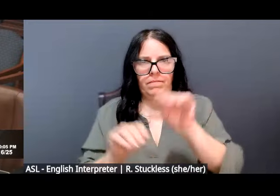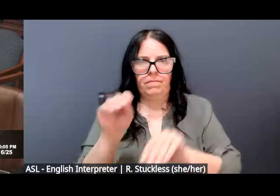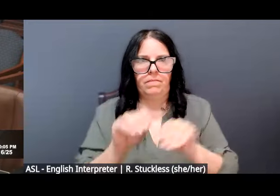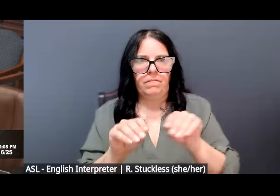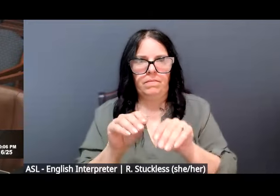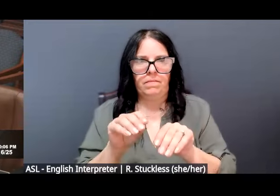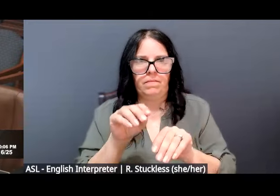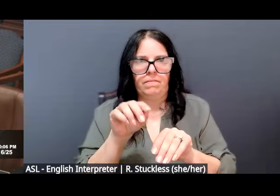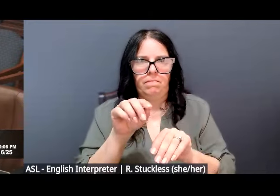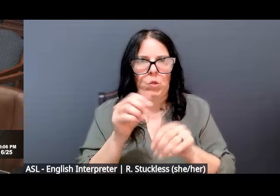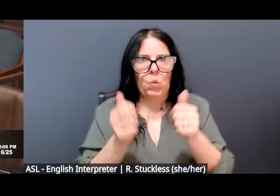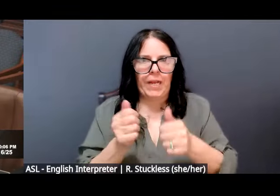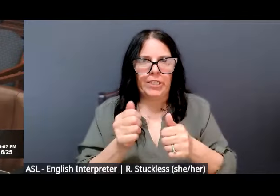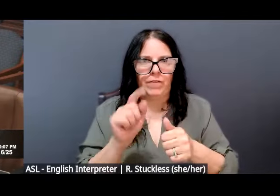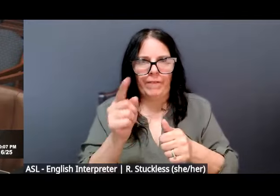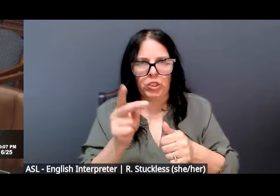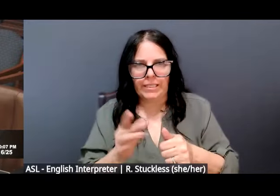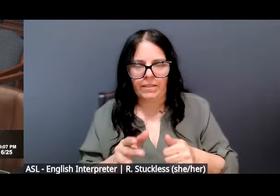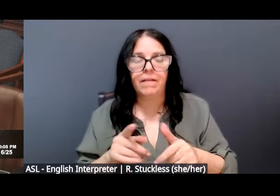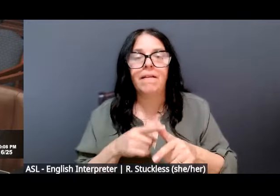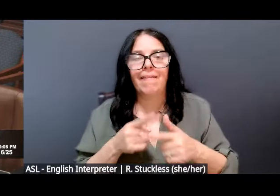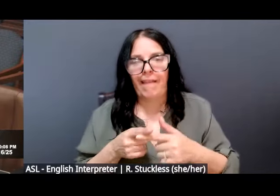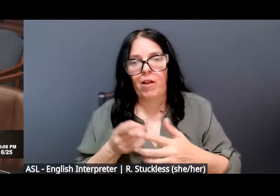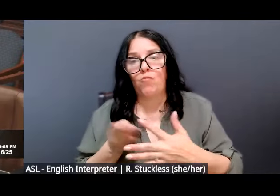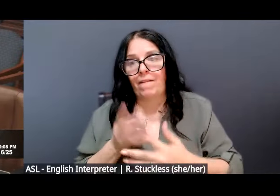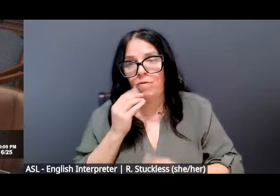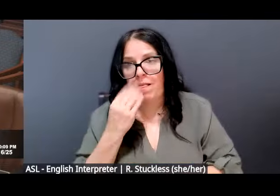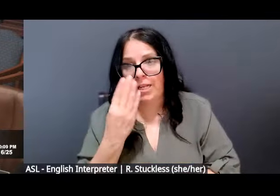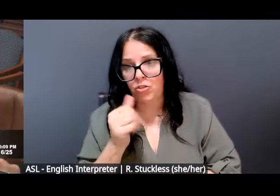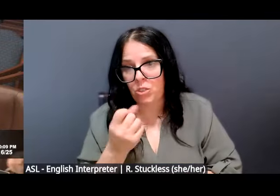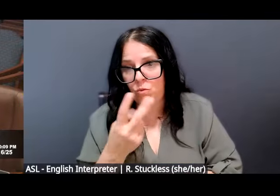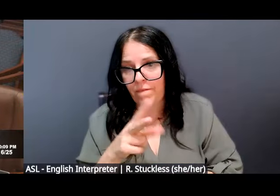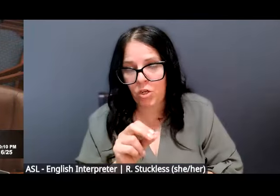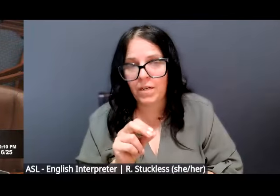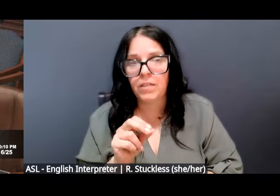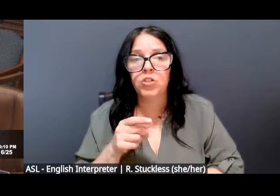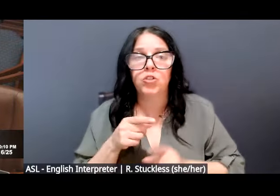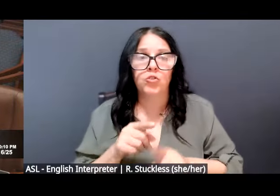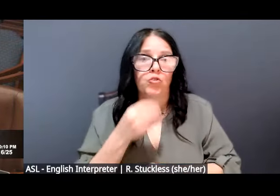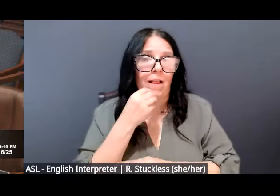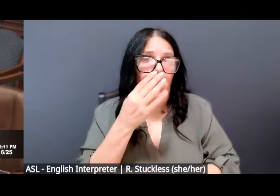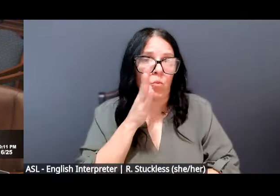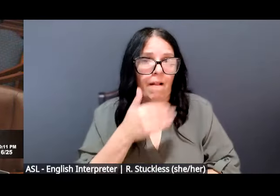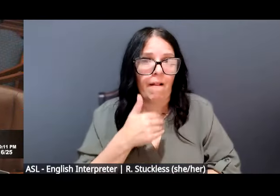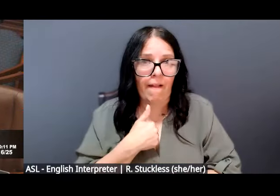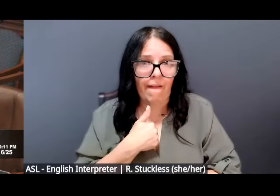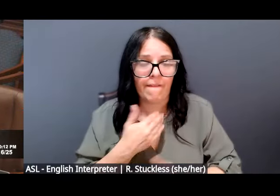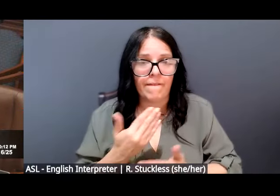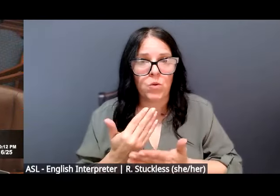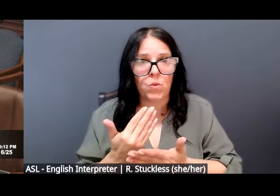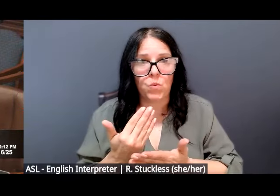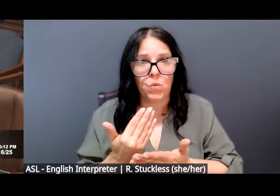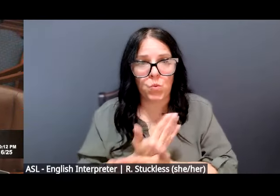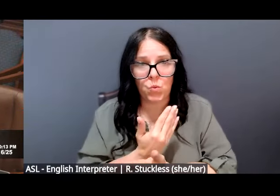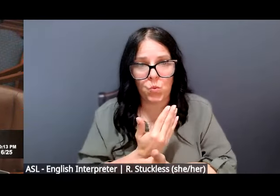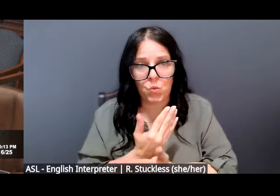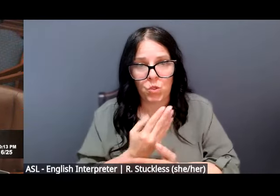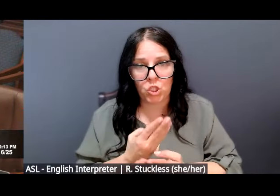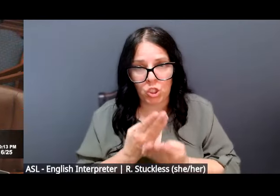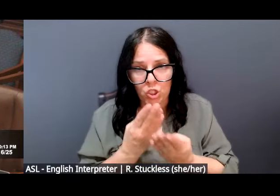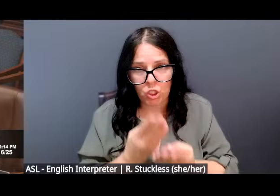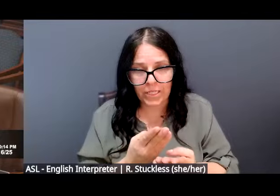elements. And then we're going to break for lunch. Over lunch, we'll have a new suggestion will be put